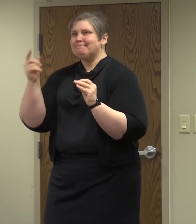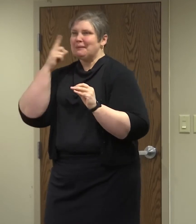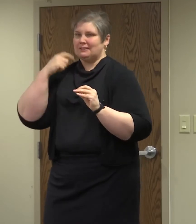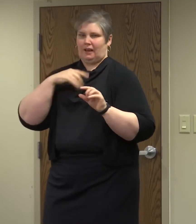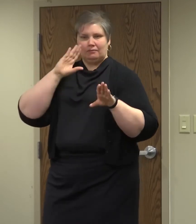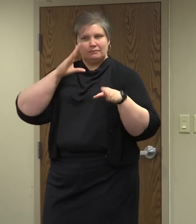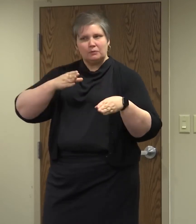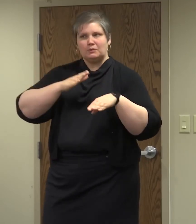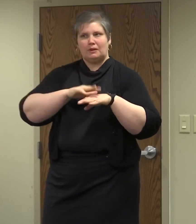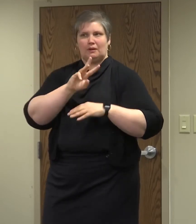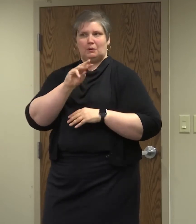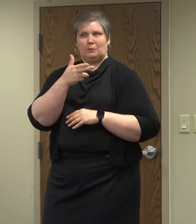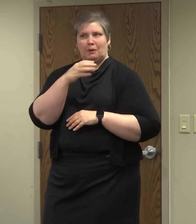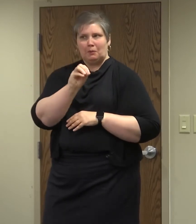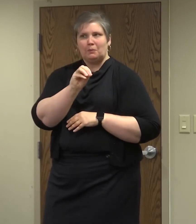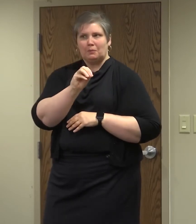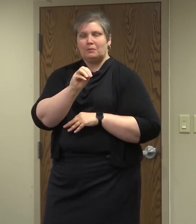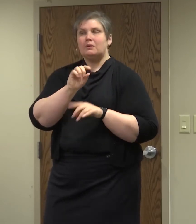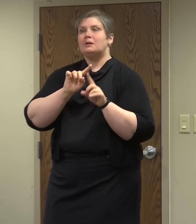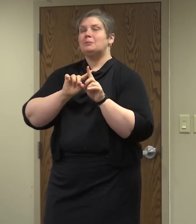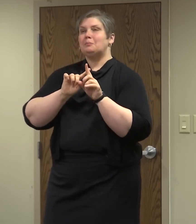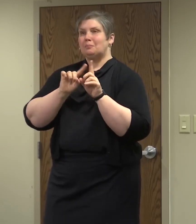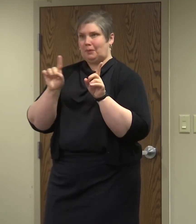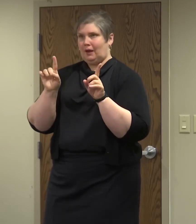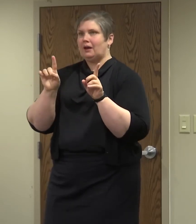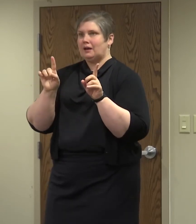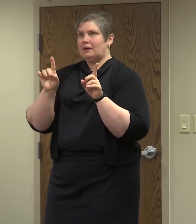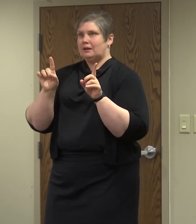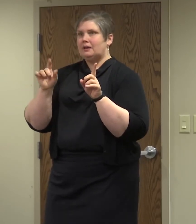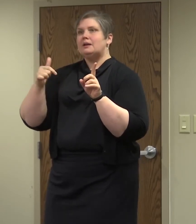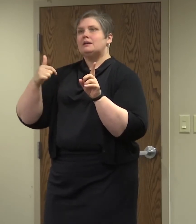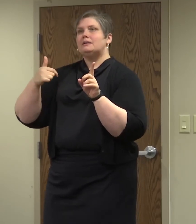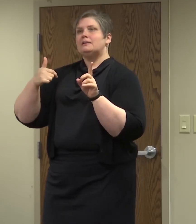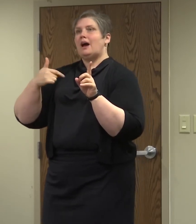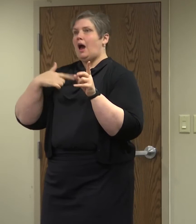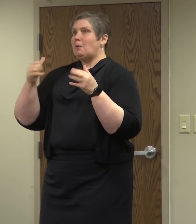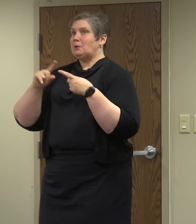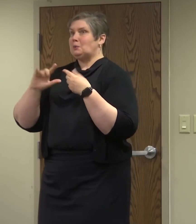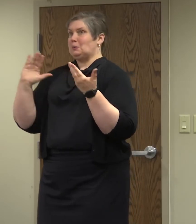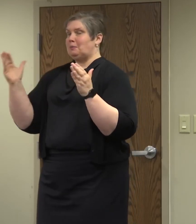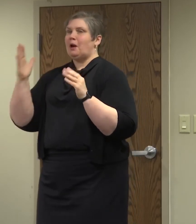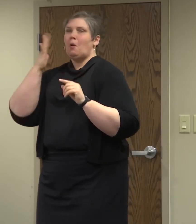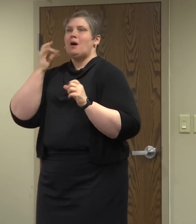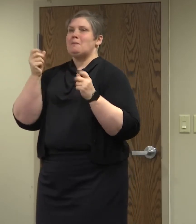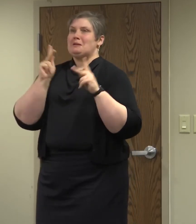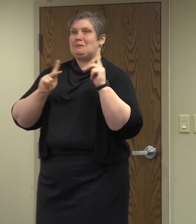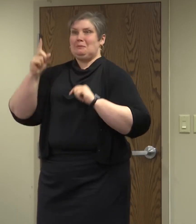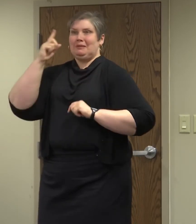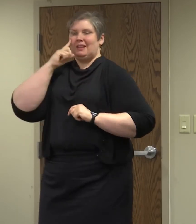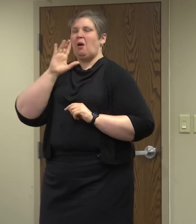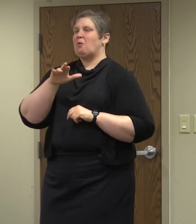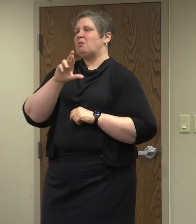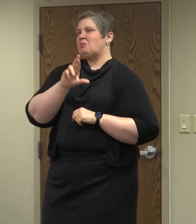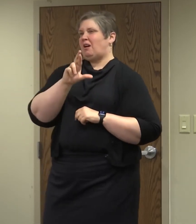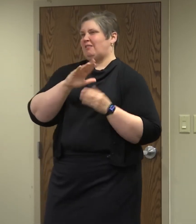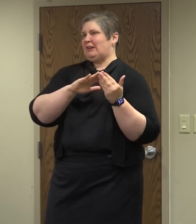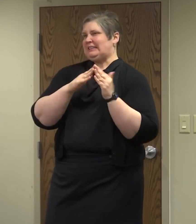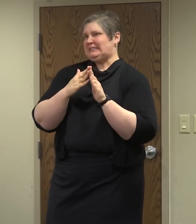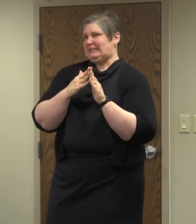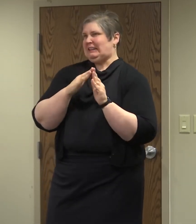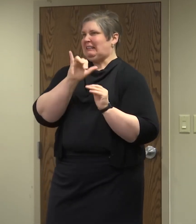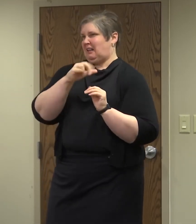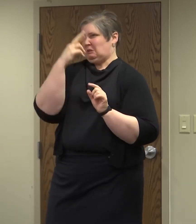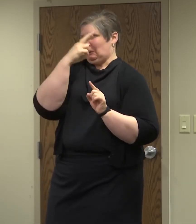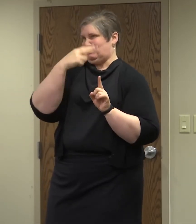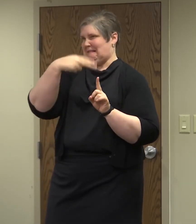some comparison statistics because I often hear, it's because we have the city of Rockford. I'd like to say that, was an easy